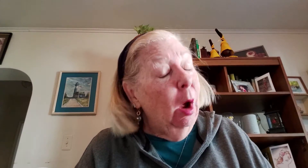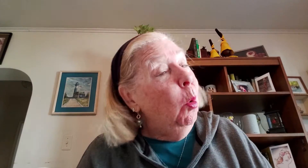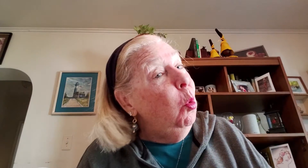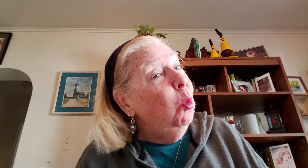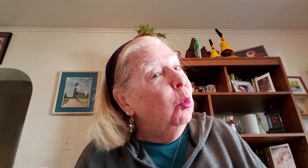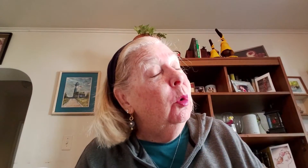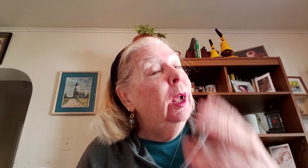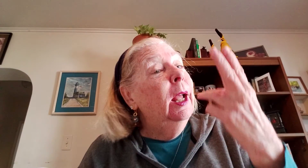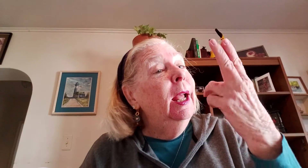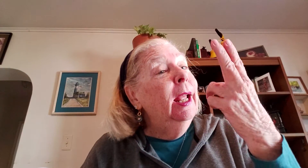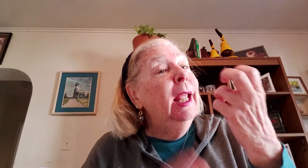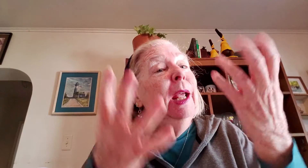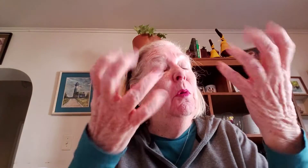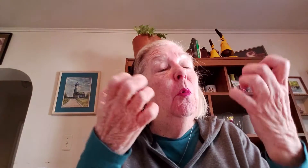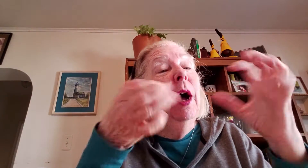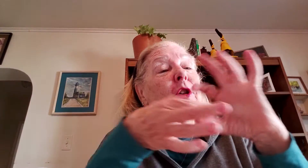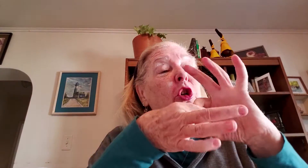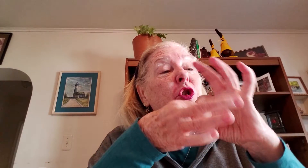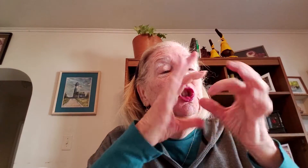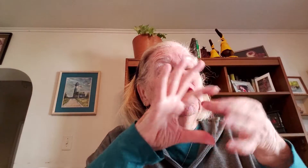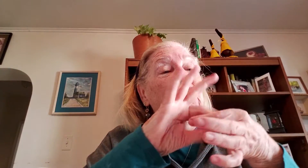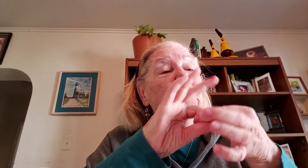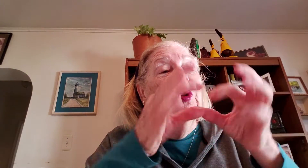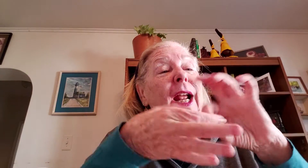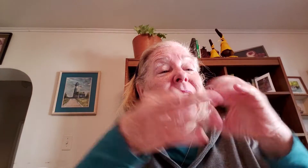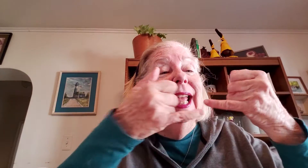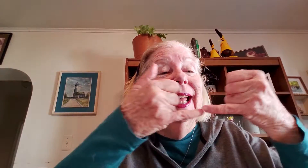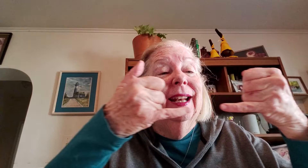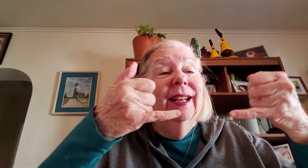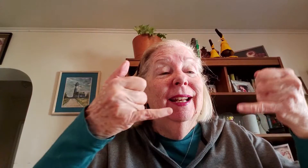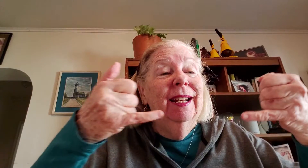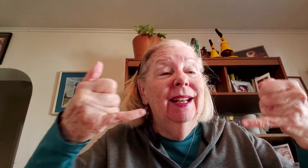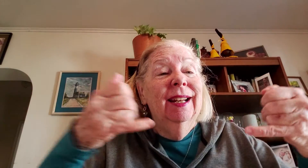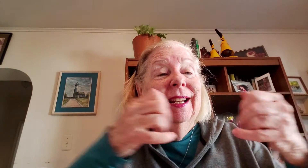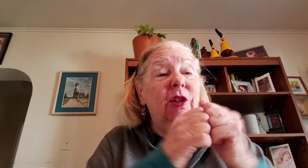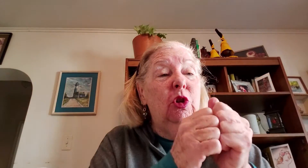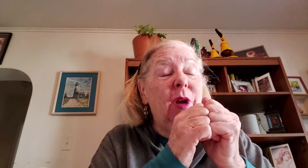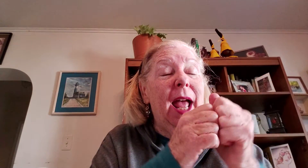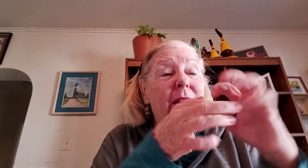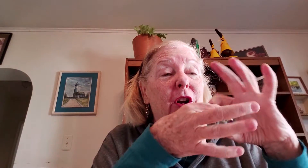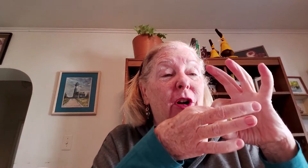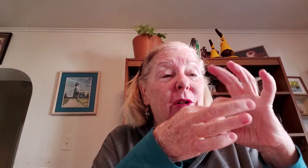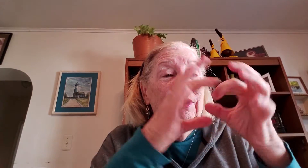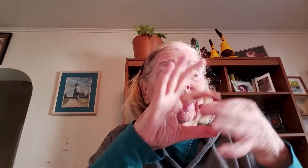Oh, he will want to string it together.